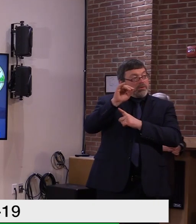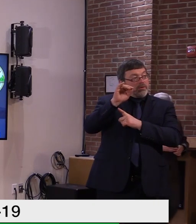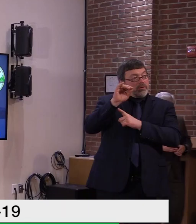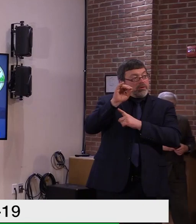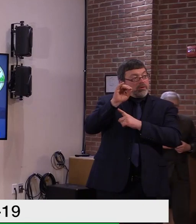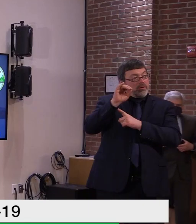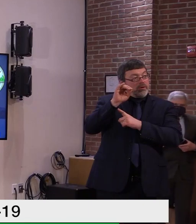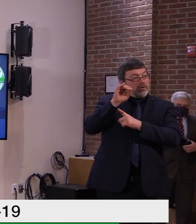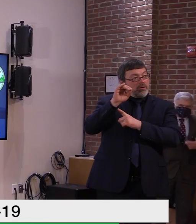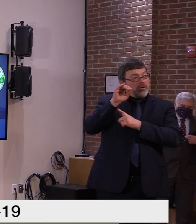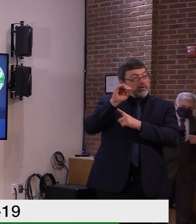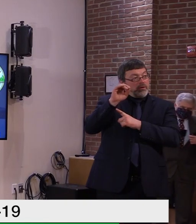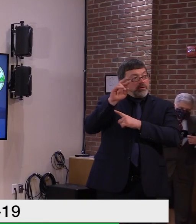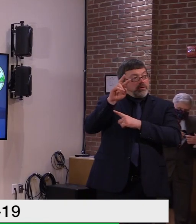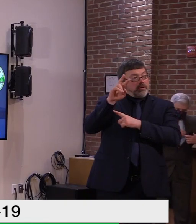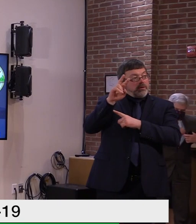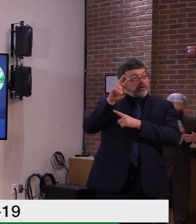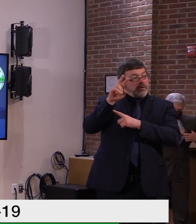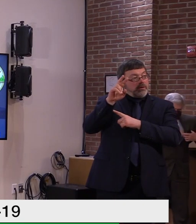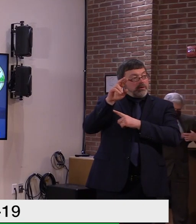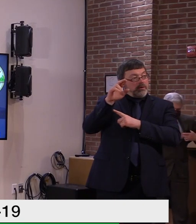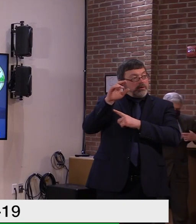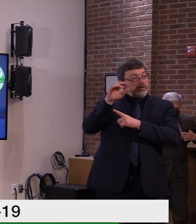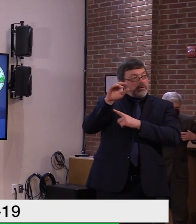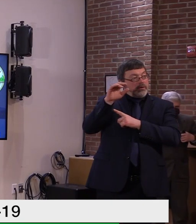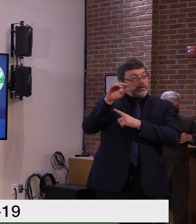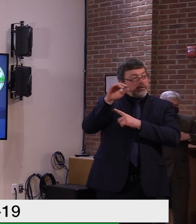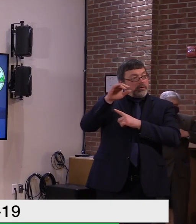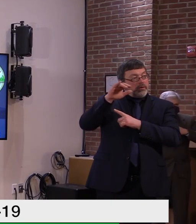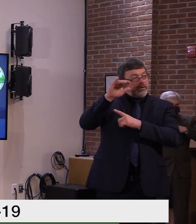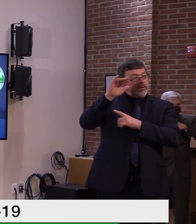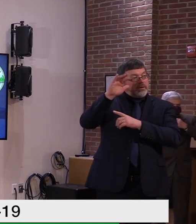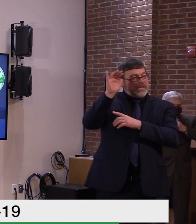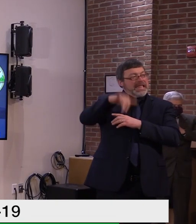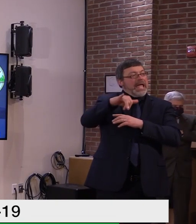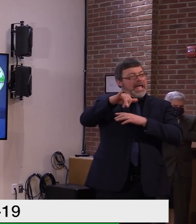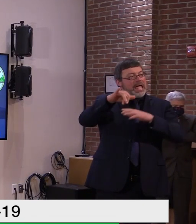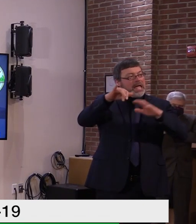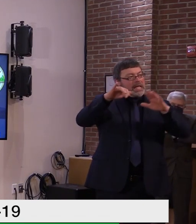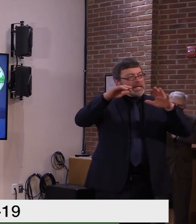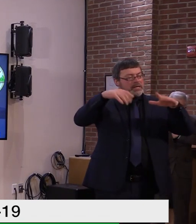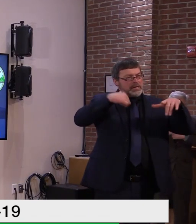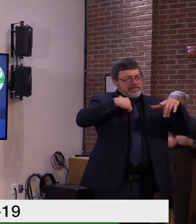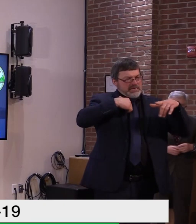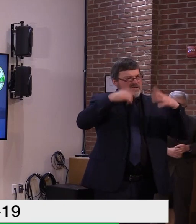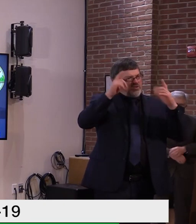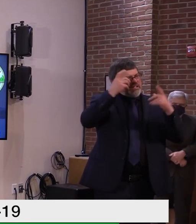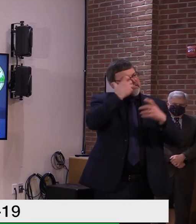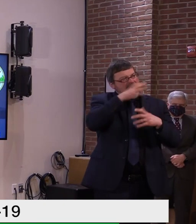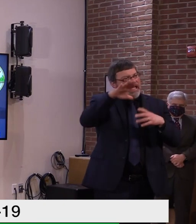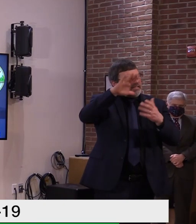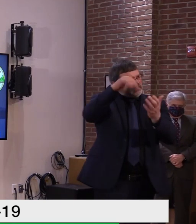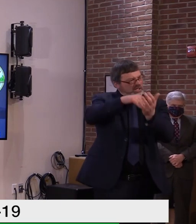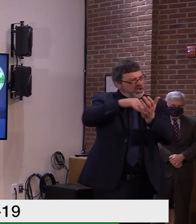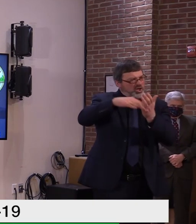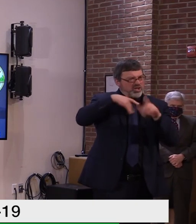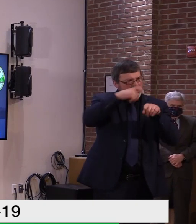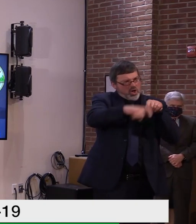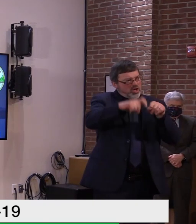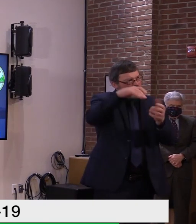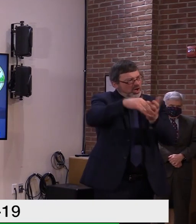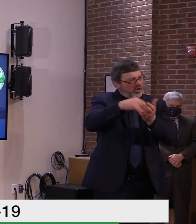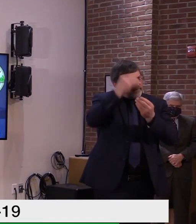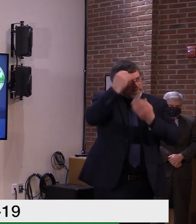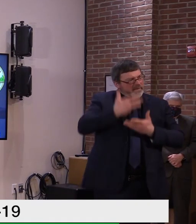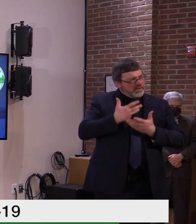make informed decisions about their health, and that comes from having relevant information. So I question whether, if somebody